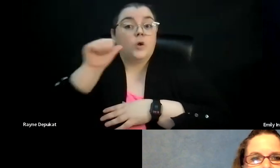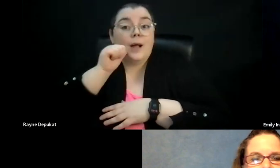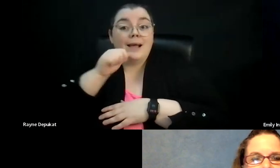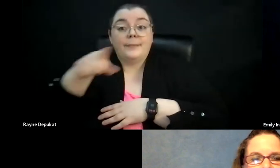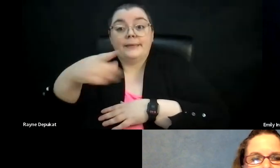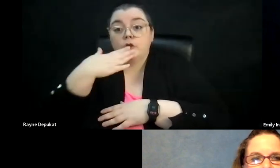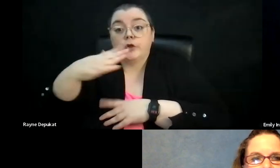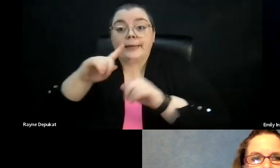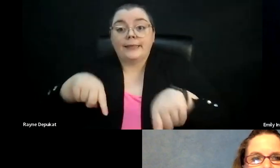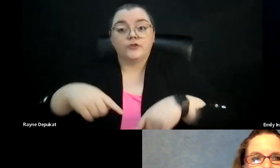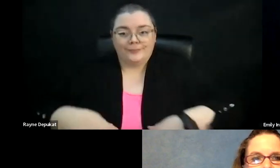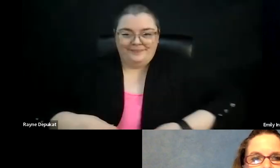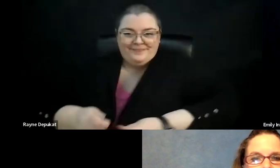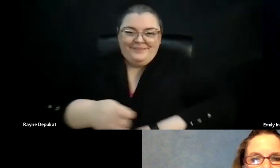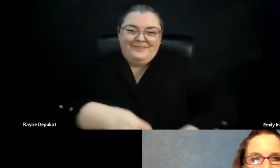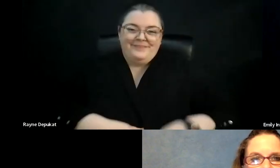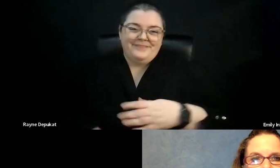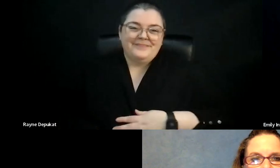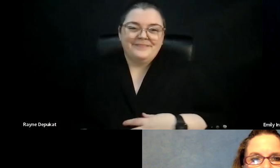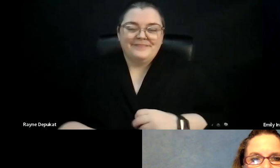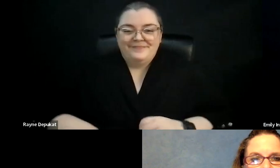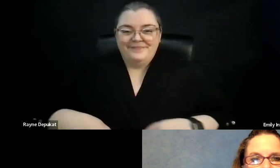Great. So Amy, you had a good response.